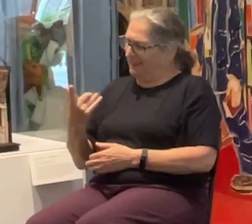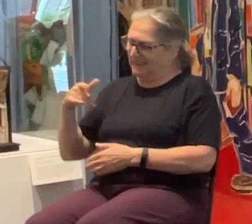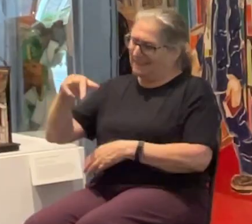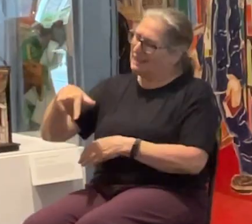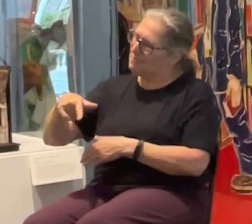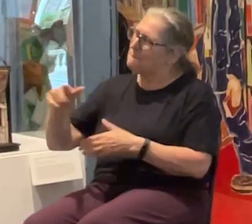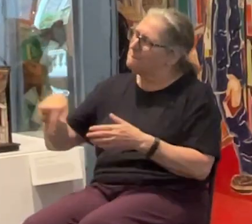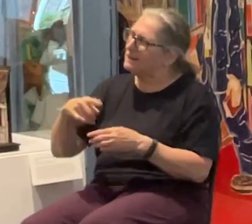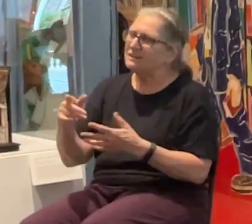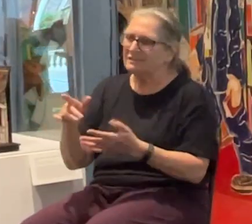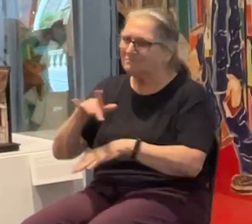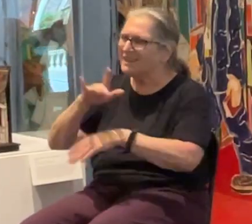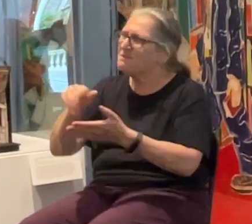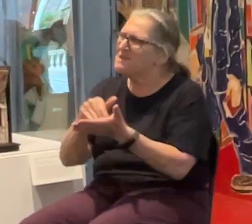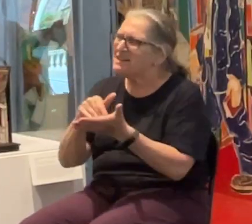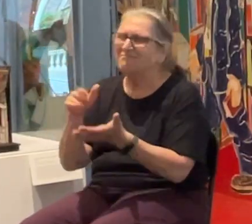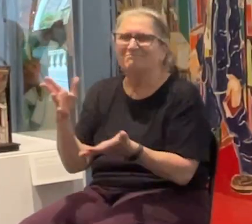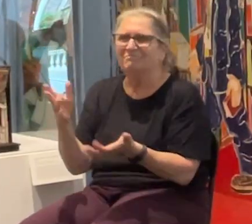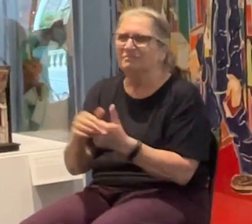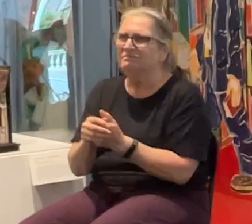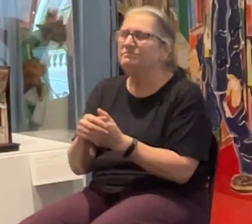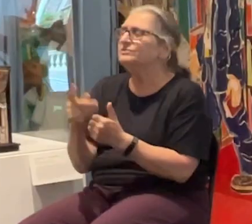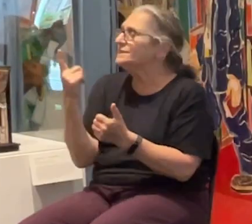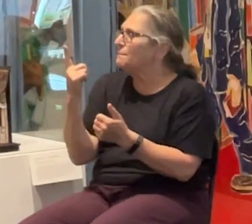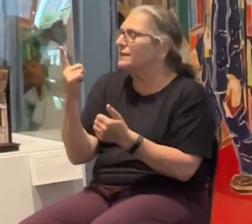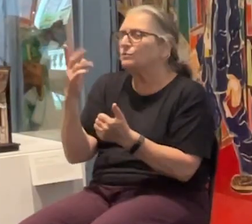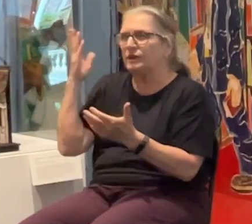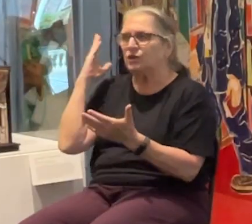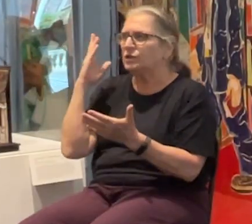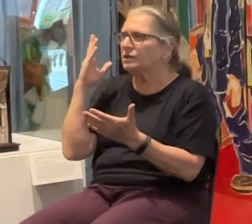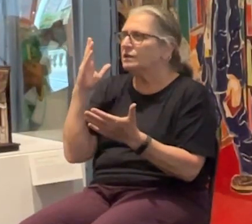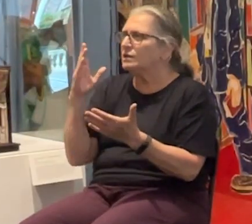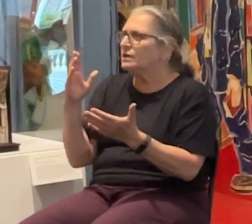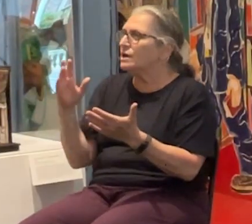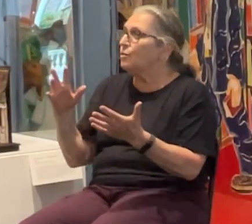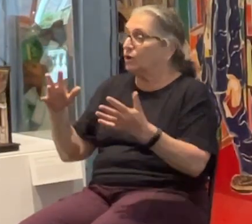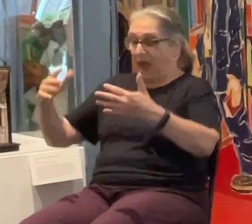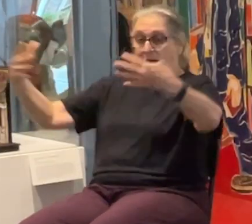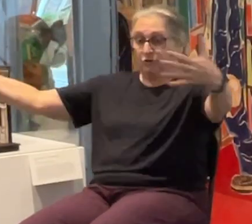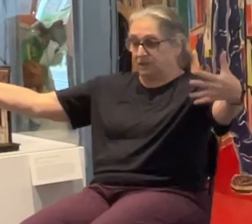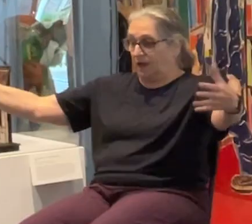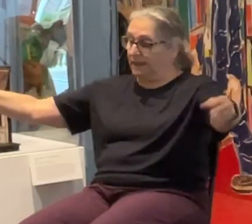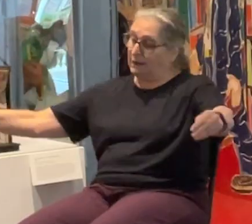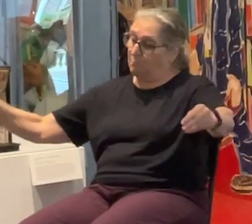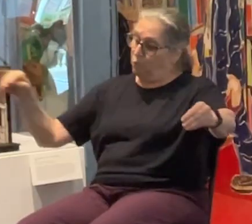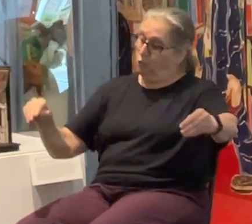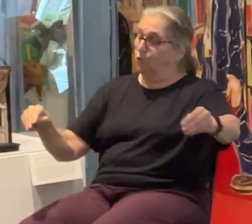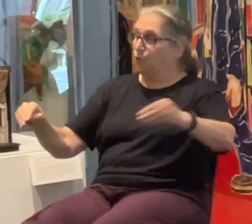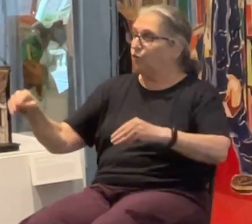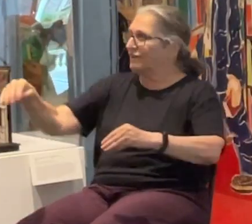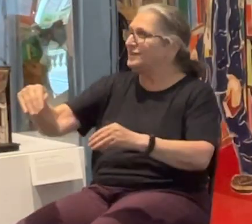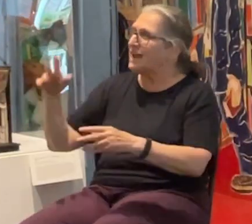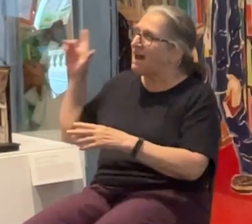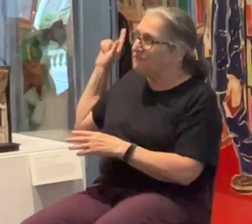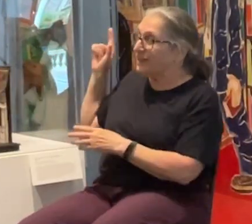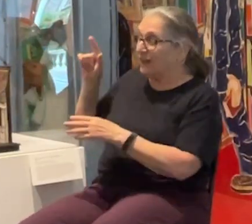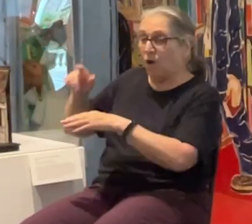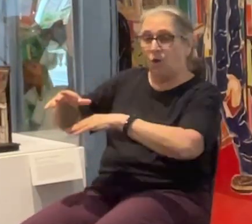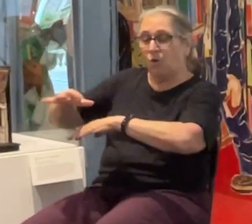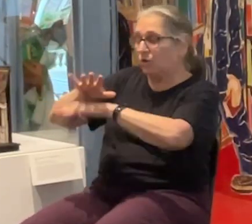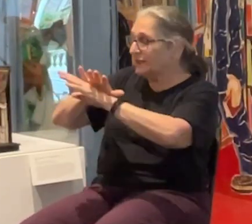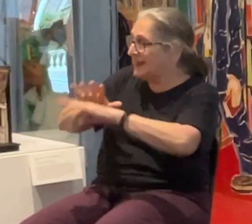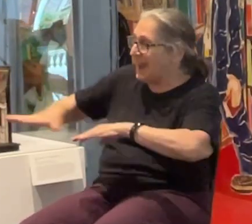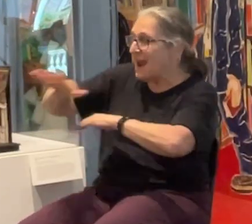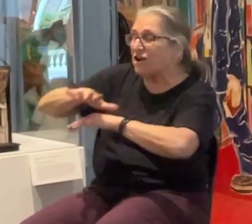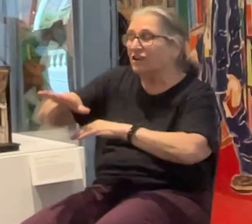things in the bookstore that could be moved more from the periphery to the center, which is that kind of whole island of books, such as